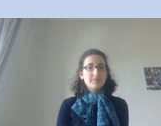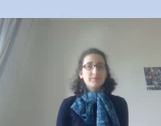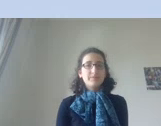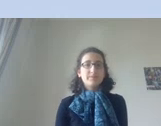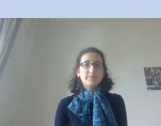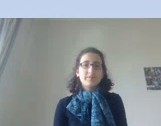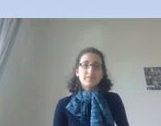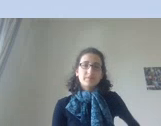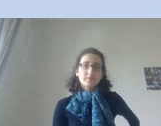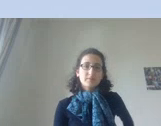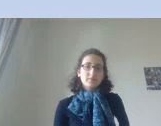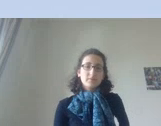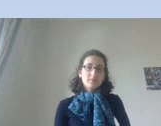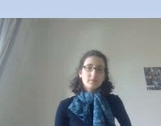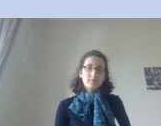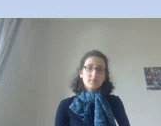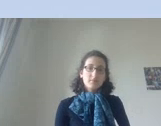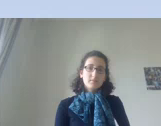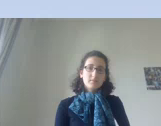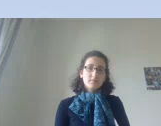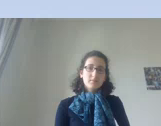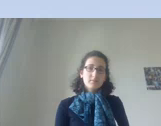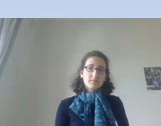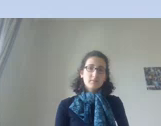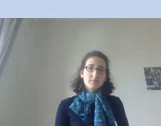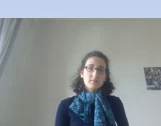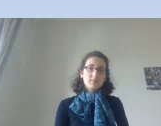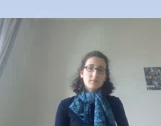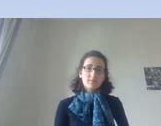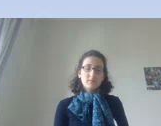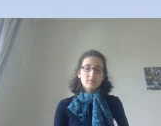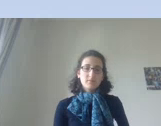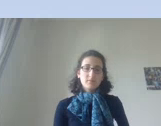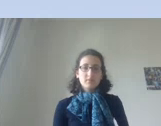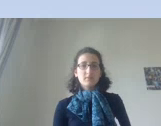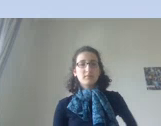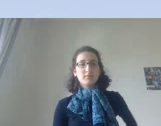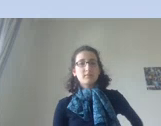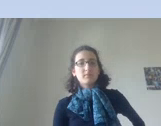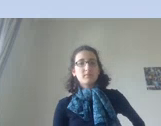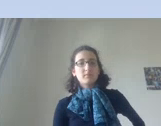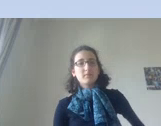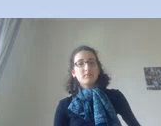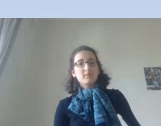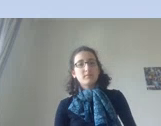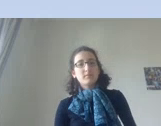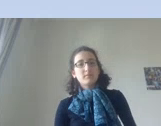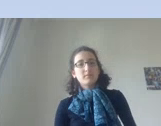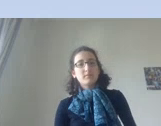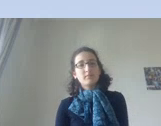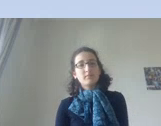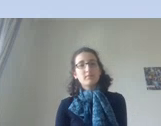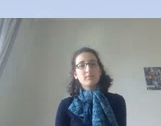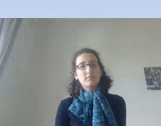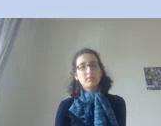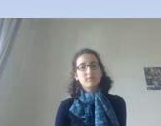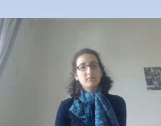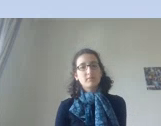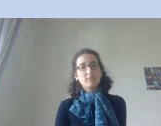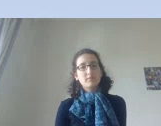are negated by using the bound morpheme prefix ma. So hiya hilbat al-way, she